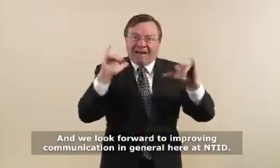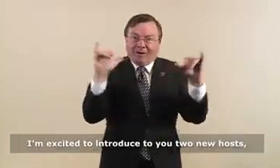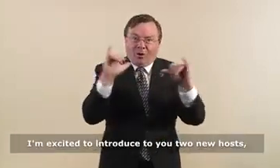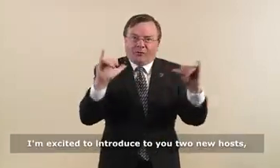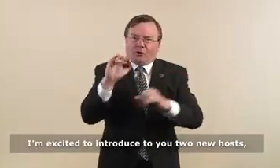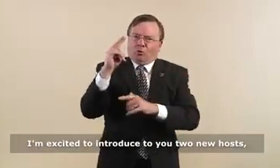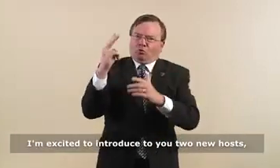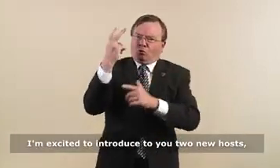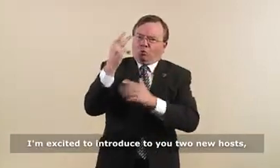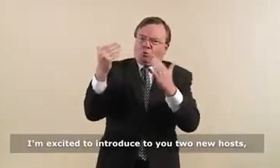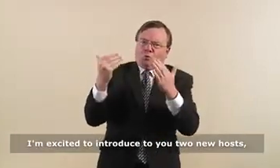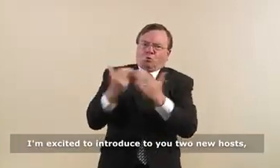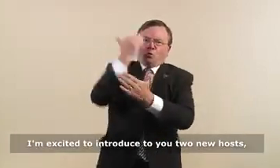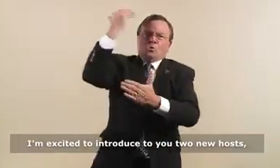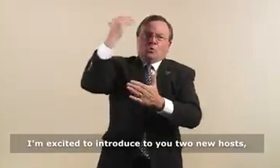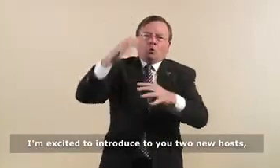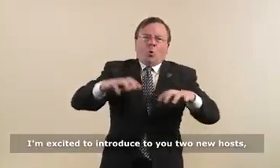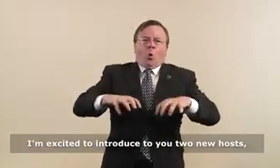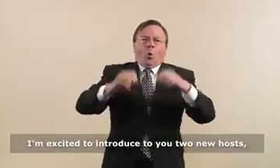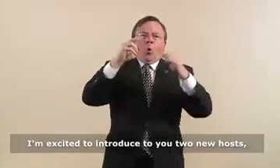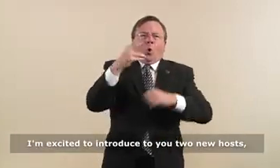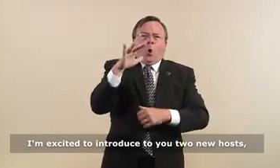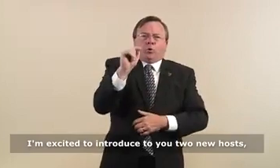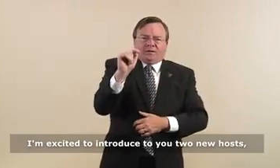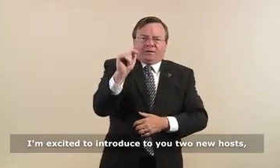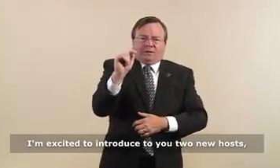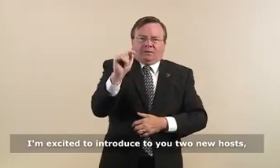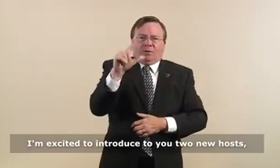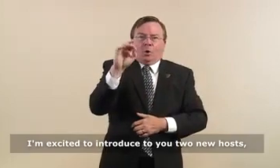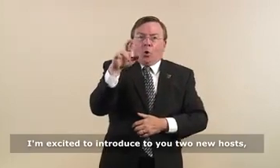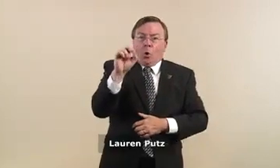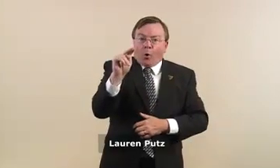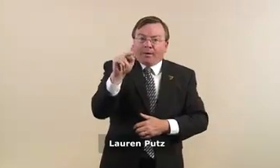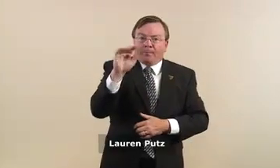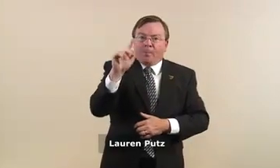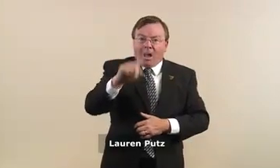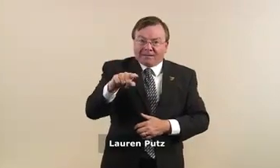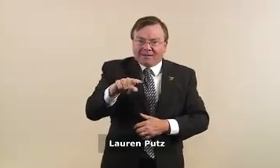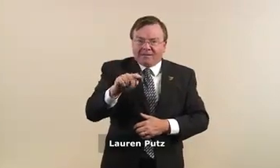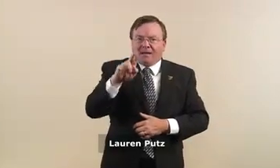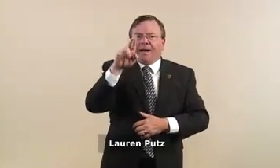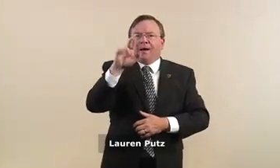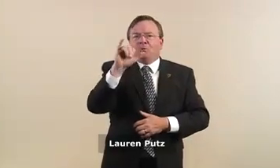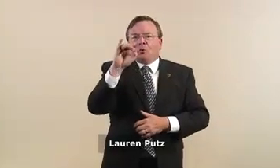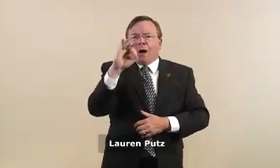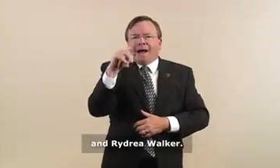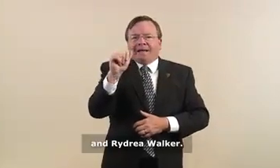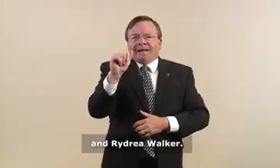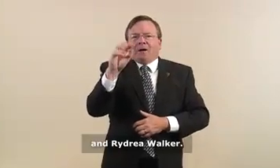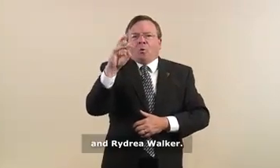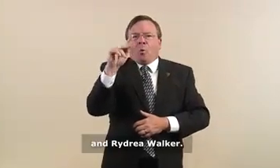I'm excited to introduce to you two new hosts, Lauren Putz and Rydrea